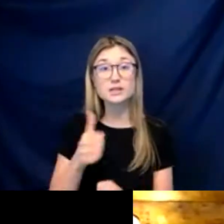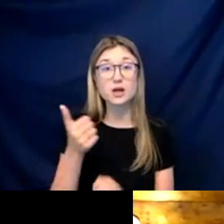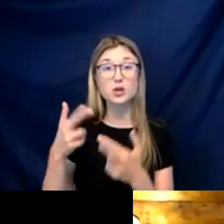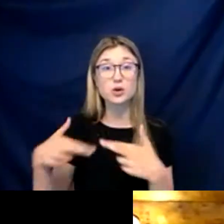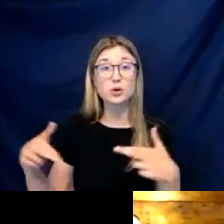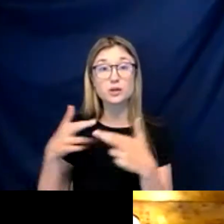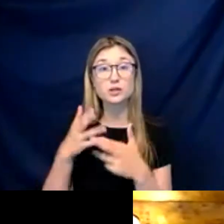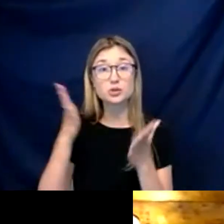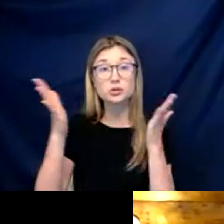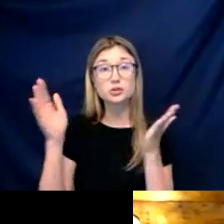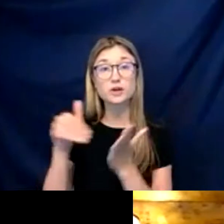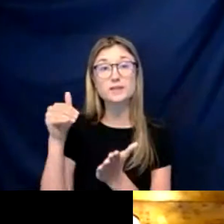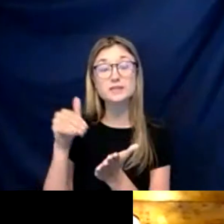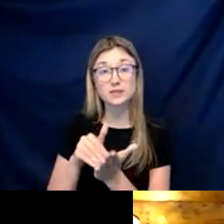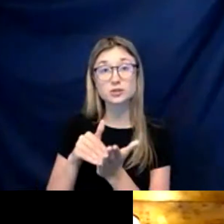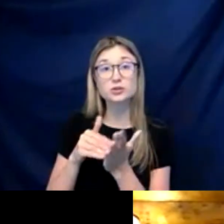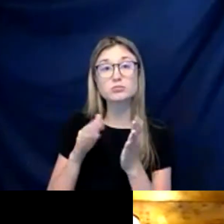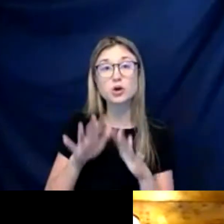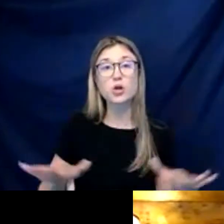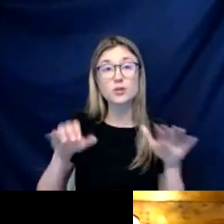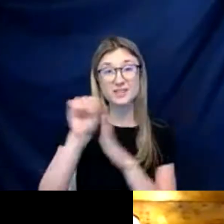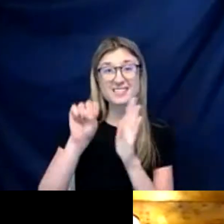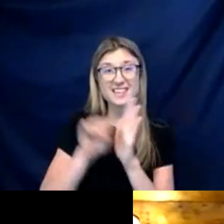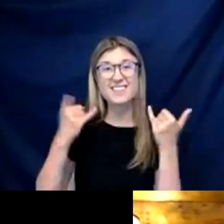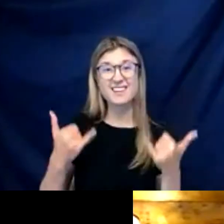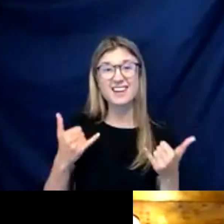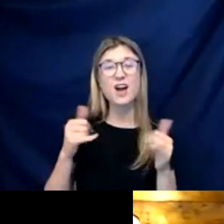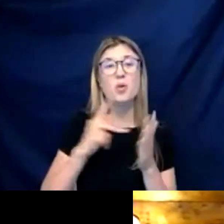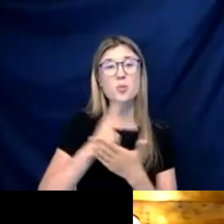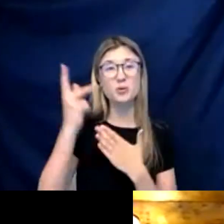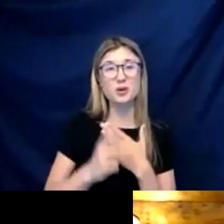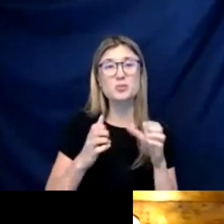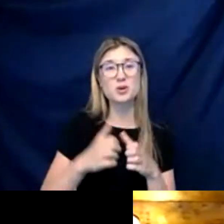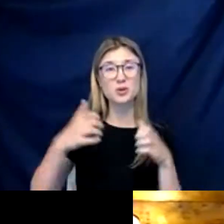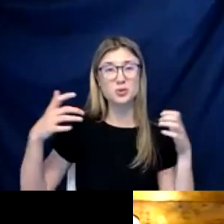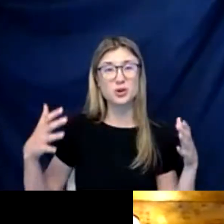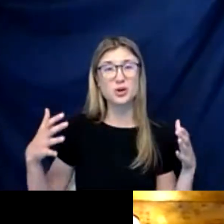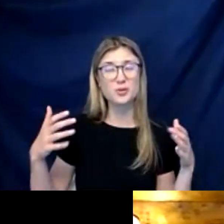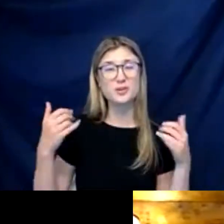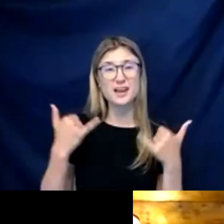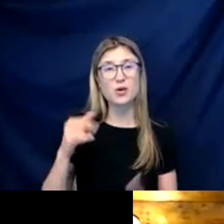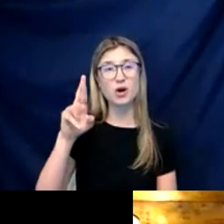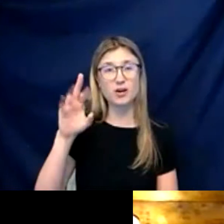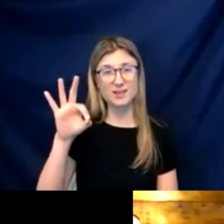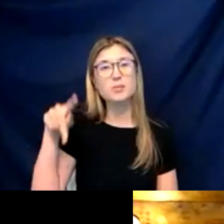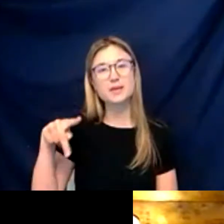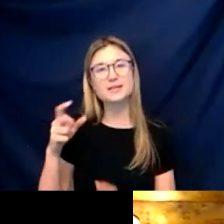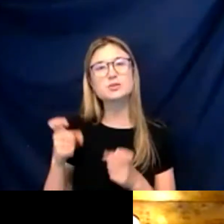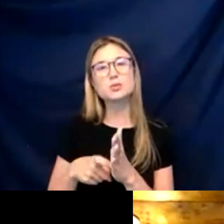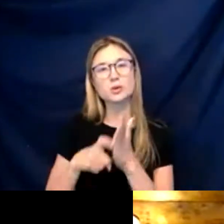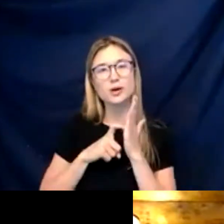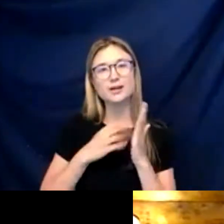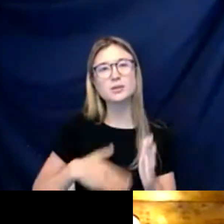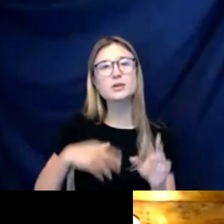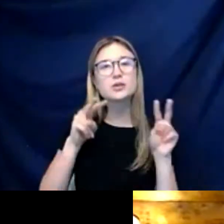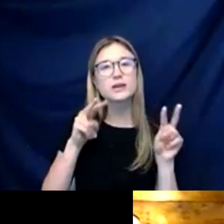throughout the state. And the program has grown, and an RFP is now required. So again, just please be on the lookout for that. Please